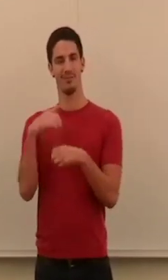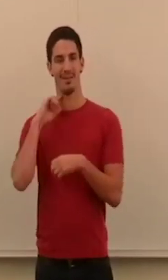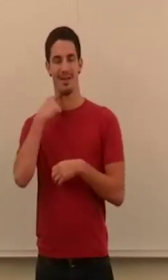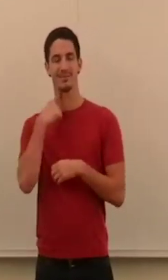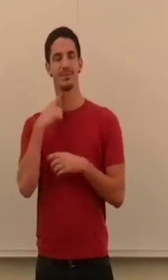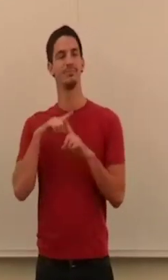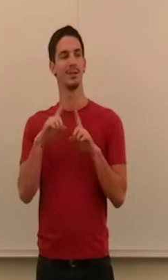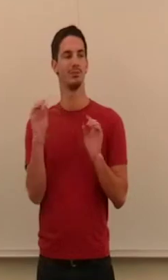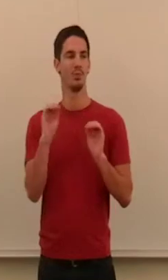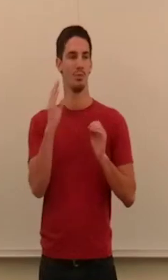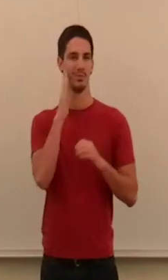native user of your L1.